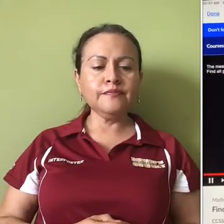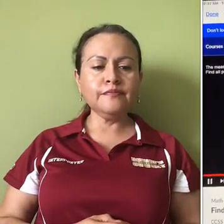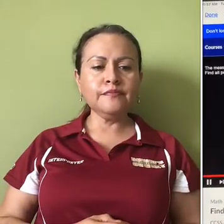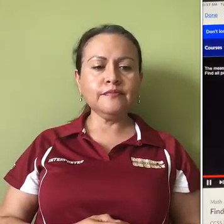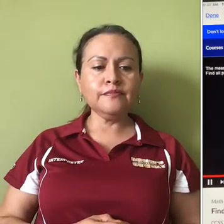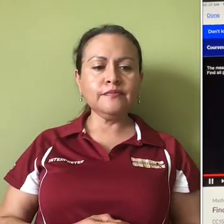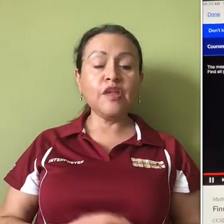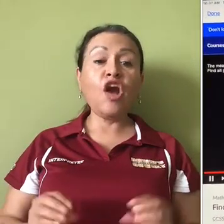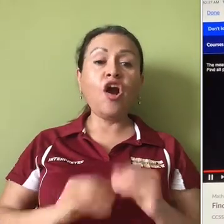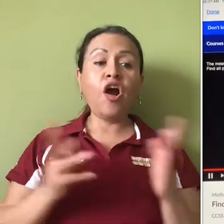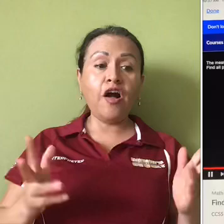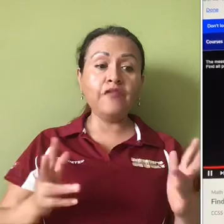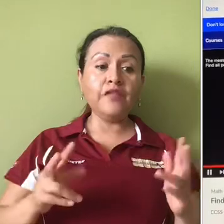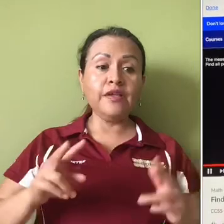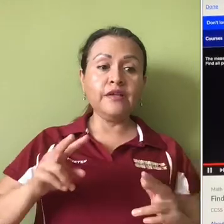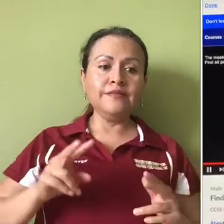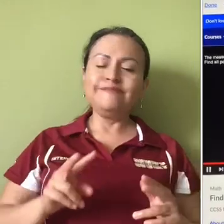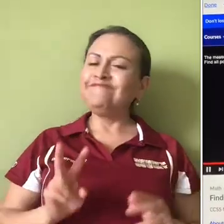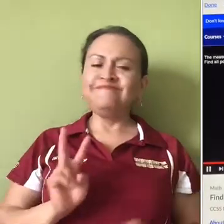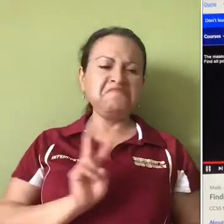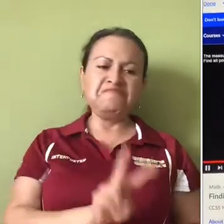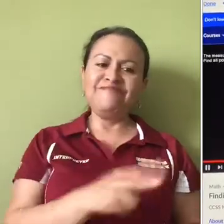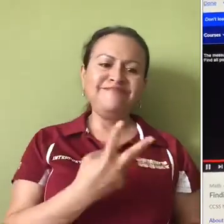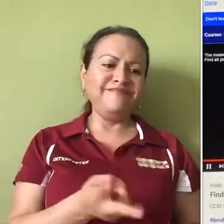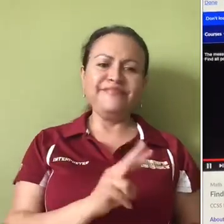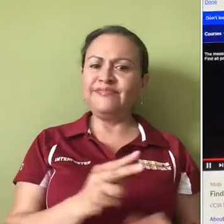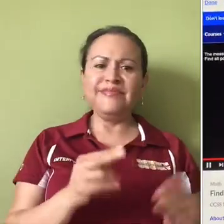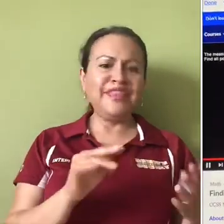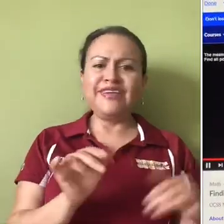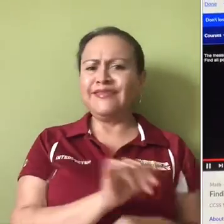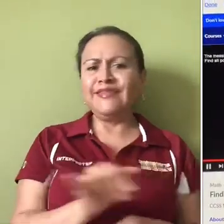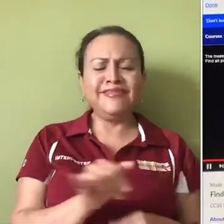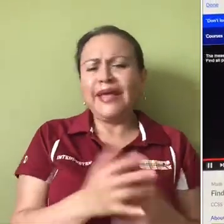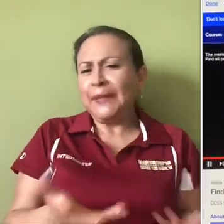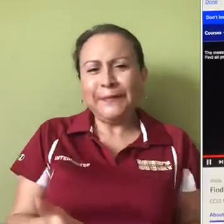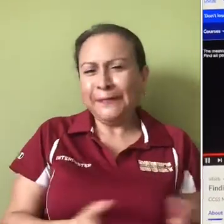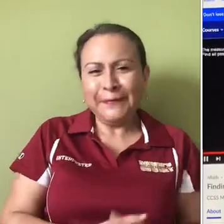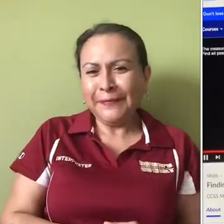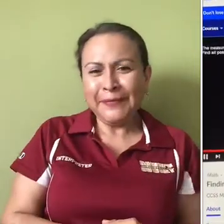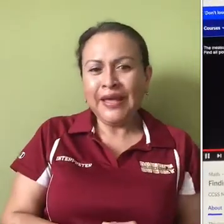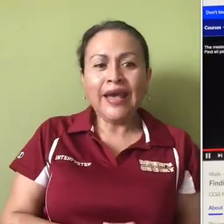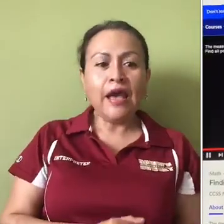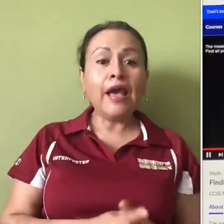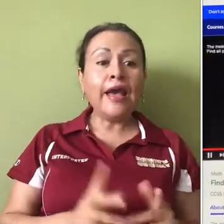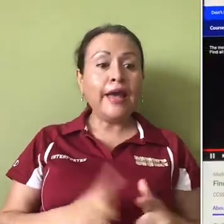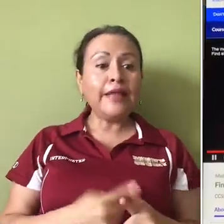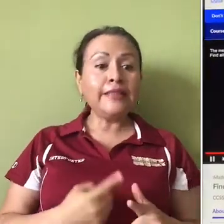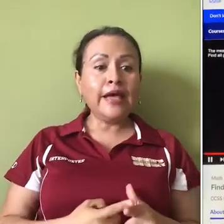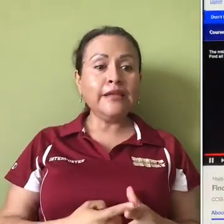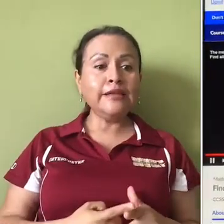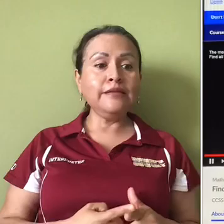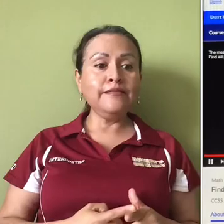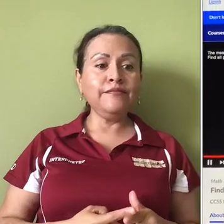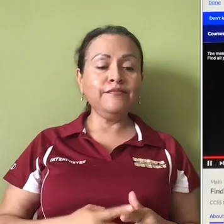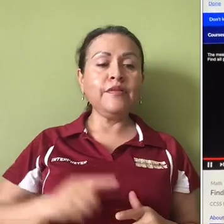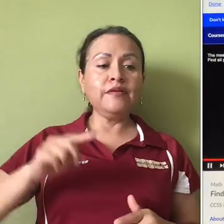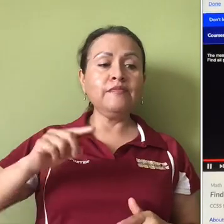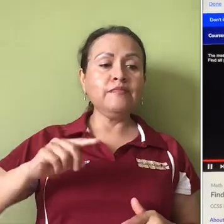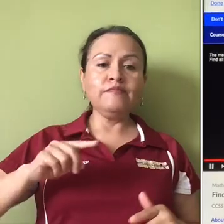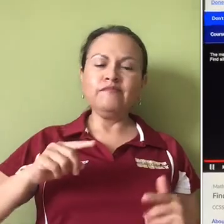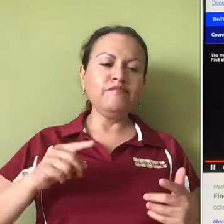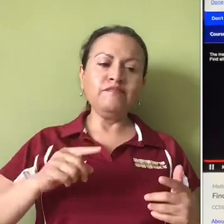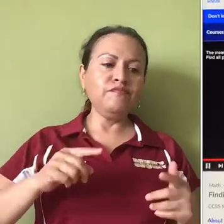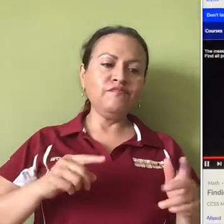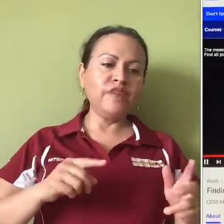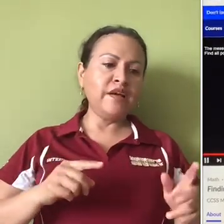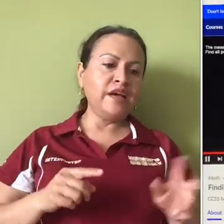And obviously swapping these two aren't going to make a difference because they are equal to each other. And then we could make that one equal to 3x plus 5, but that's not going to